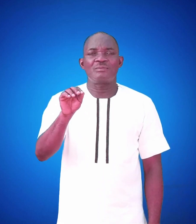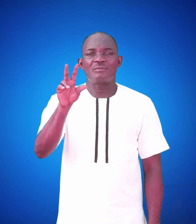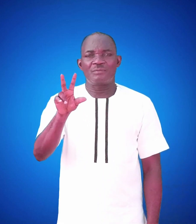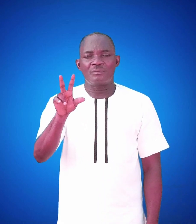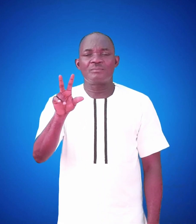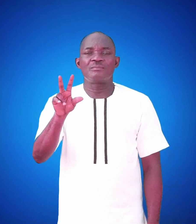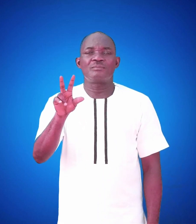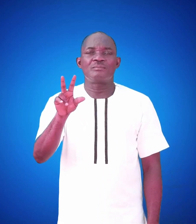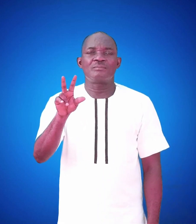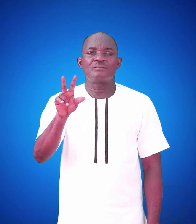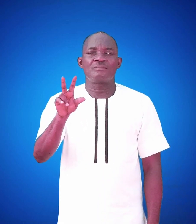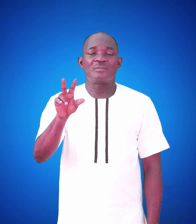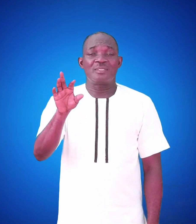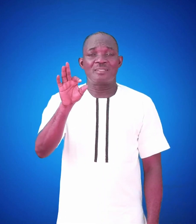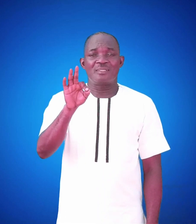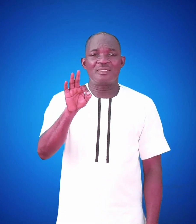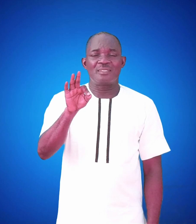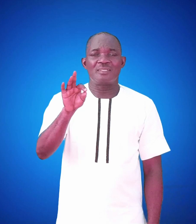0303